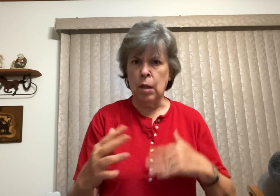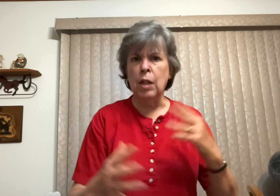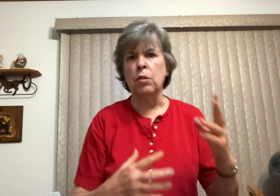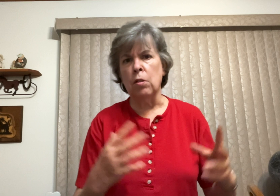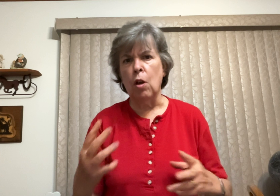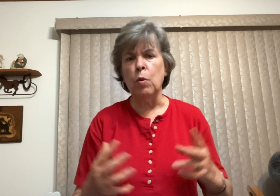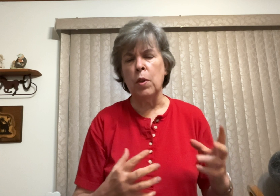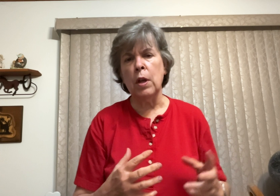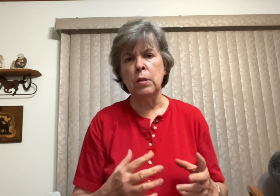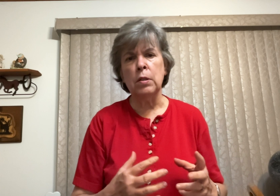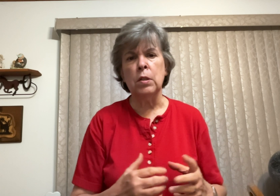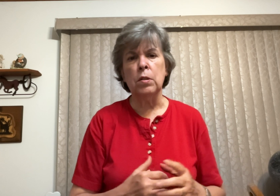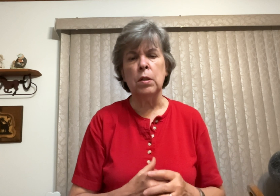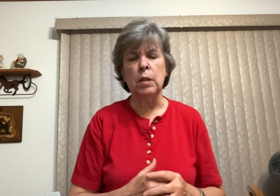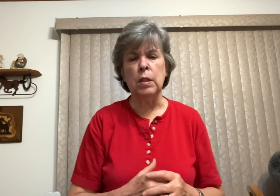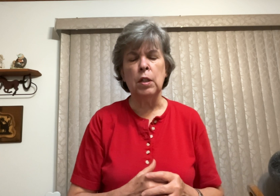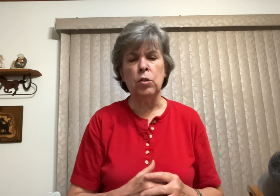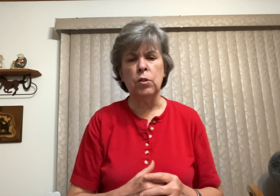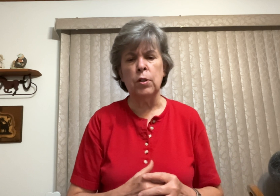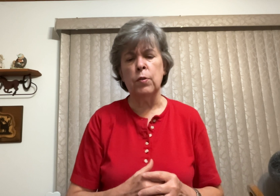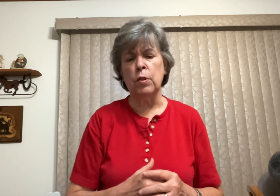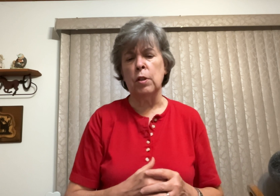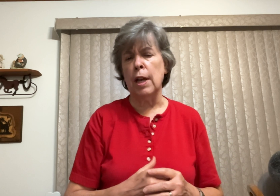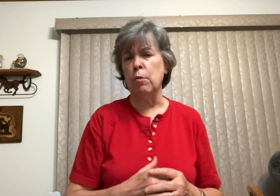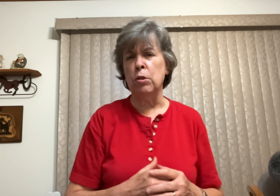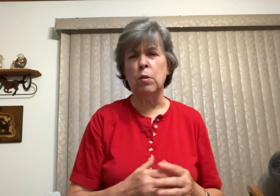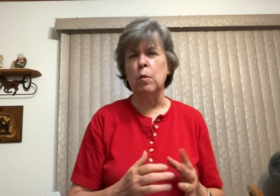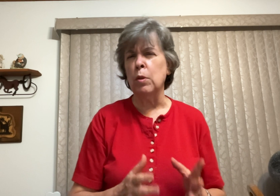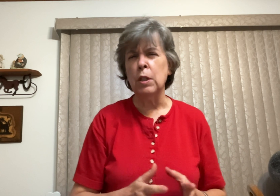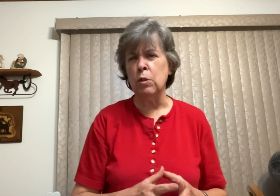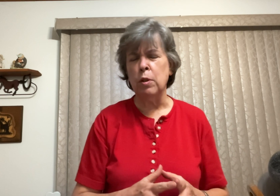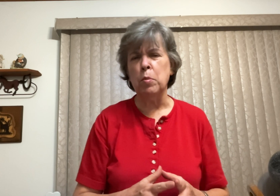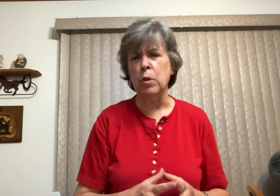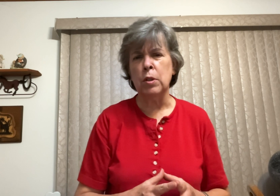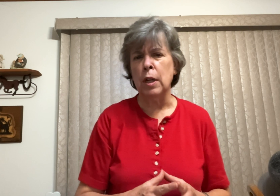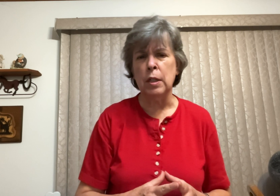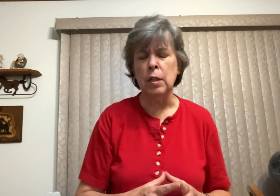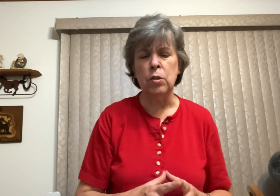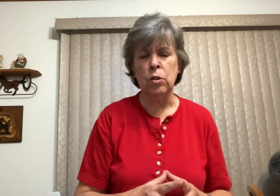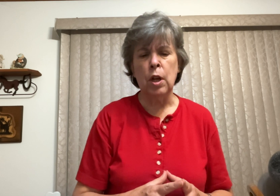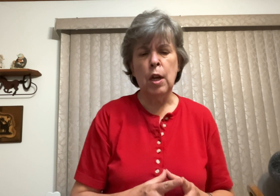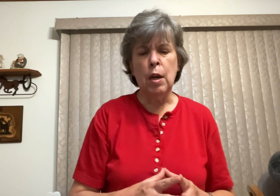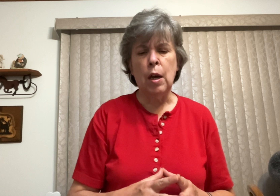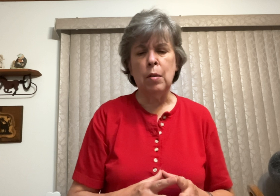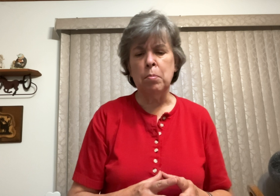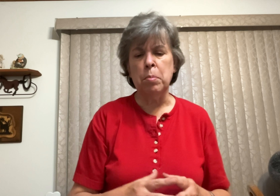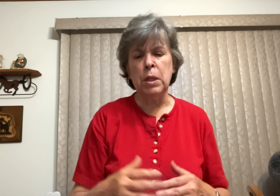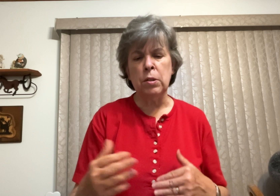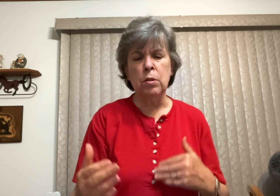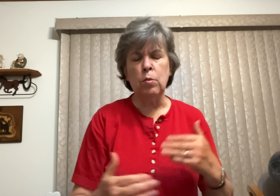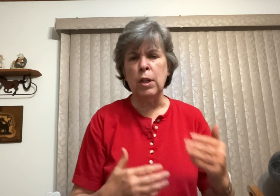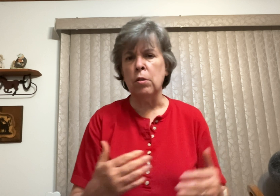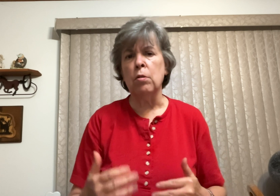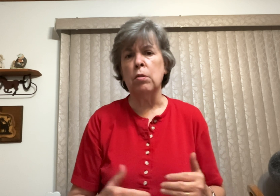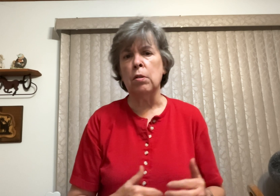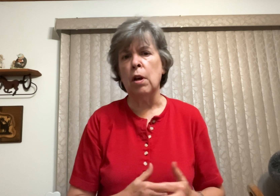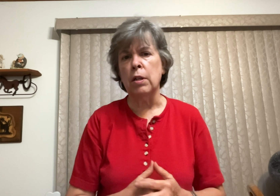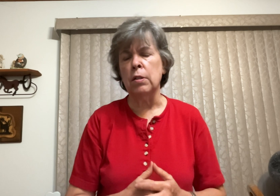signs along with us, and English is his first language. So we're really doing more signed English. But it's a good way to learn a lot of signs